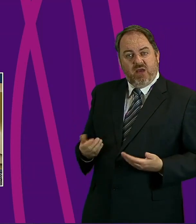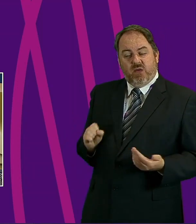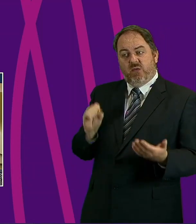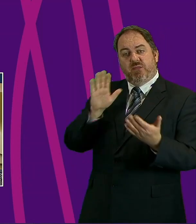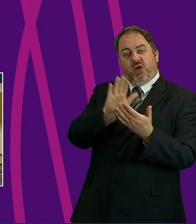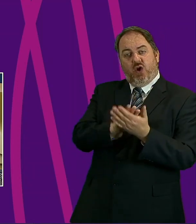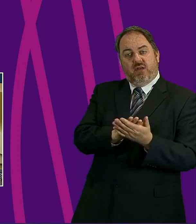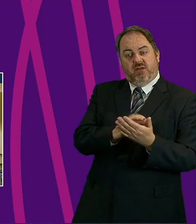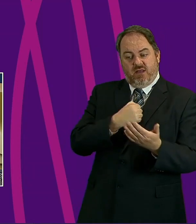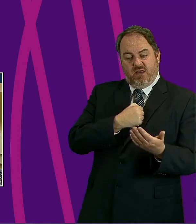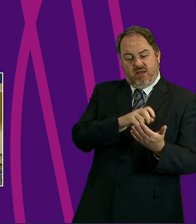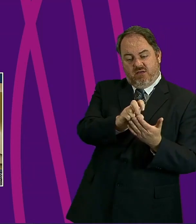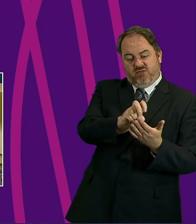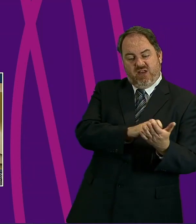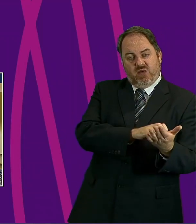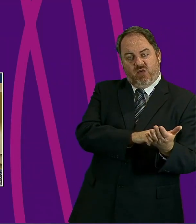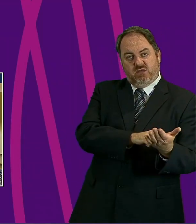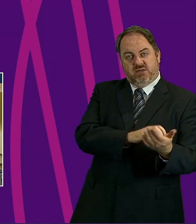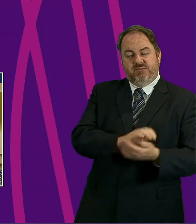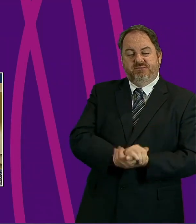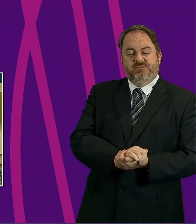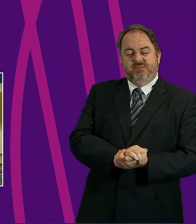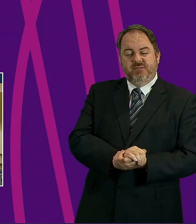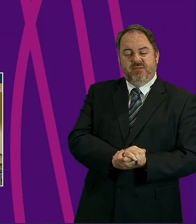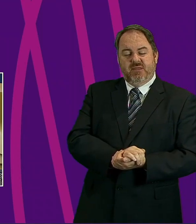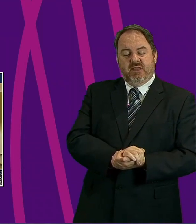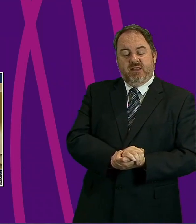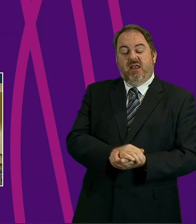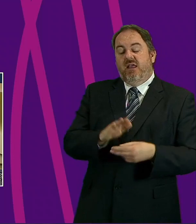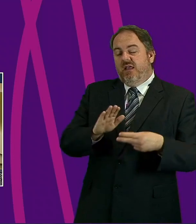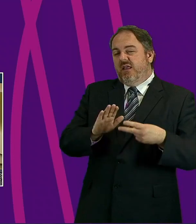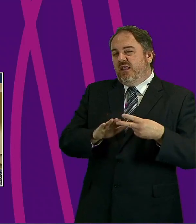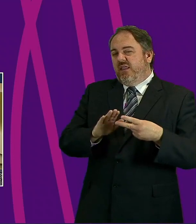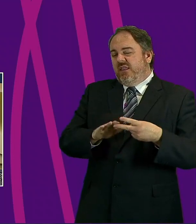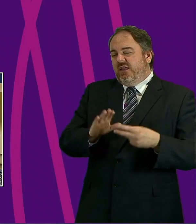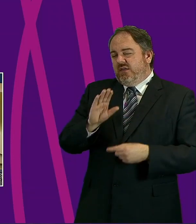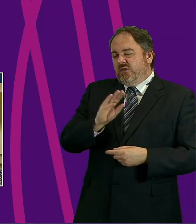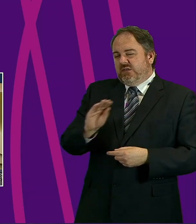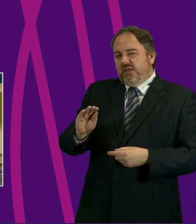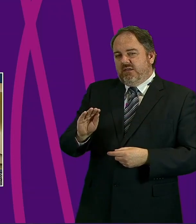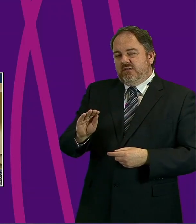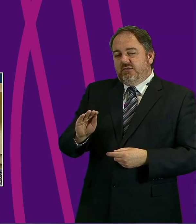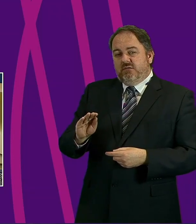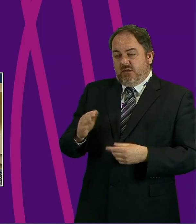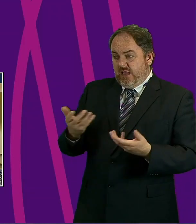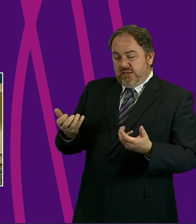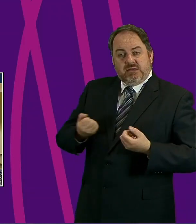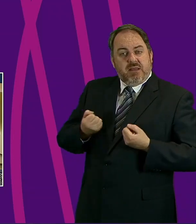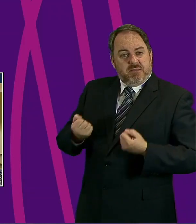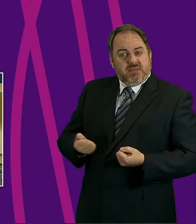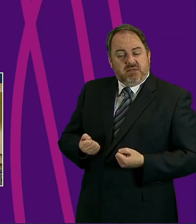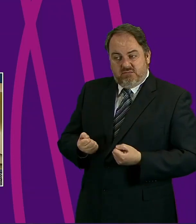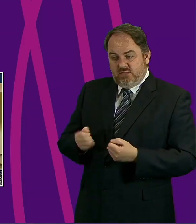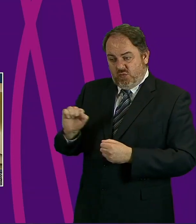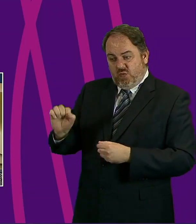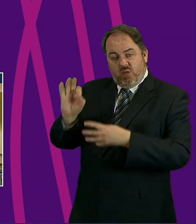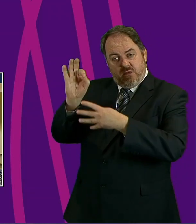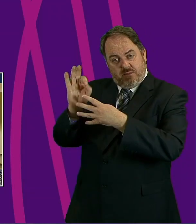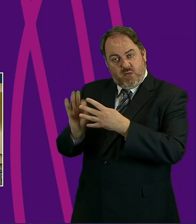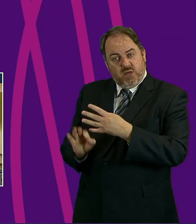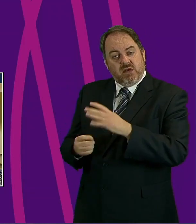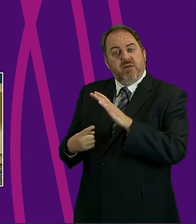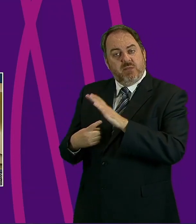ways as well. One thing, I actually do agree that these are really important issues as we consider the decisions that were